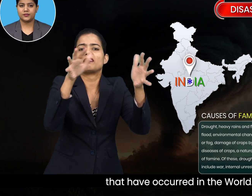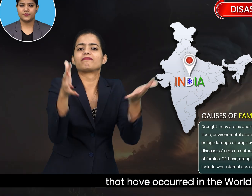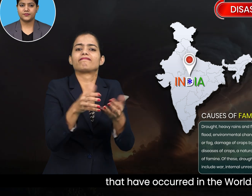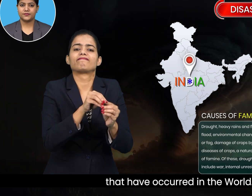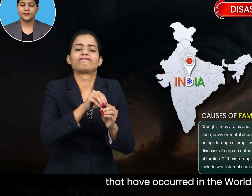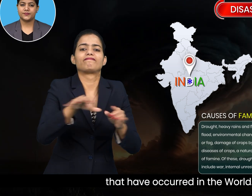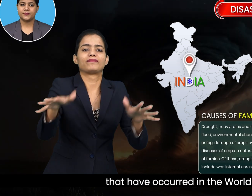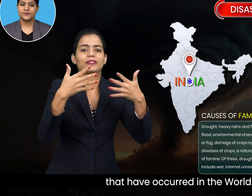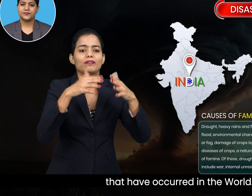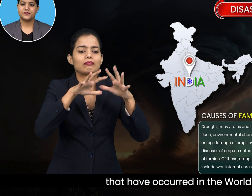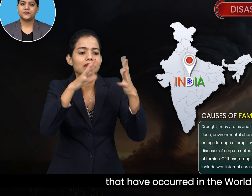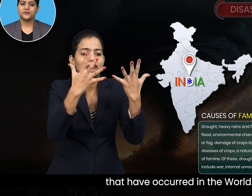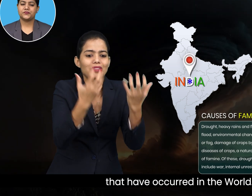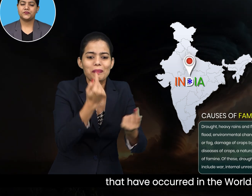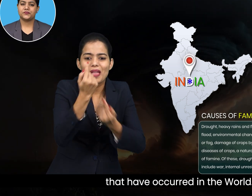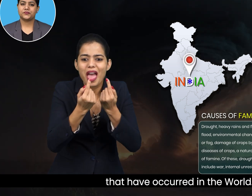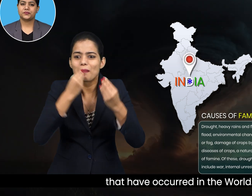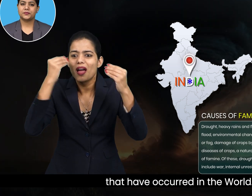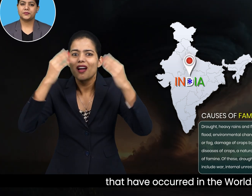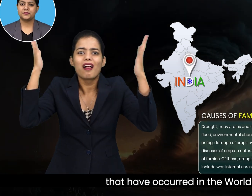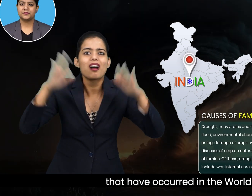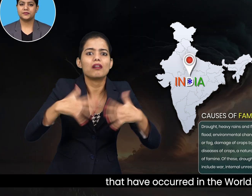world.